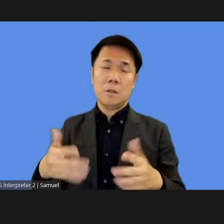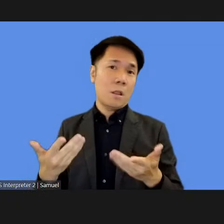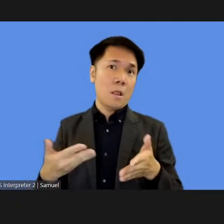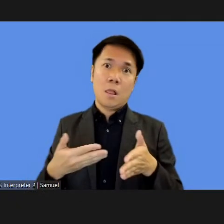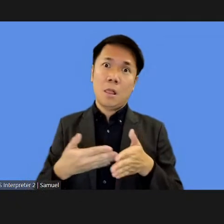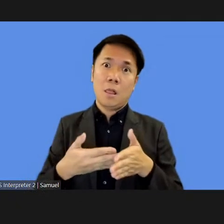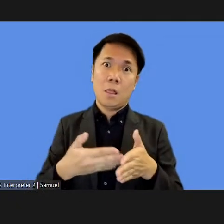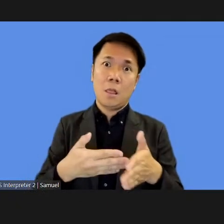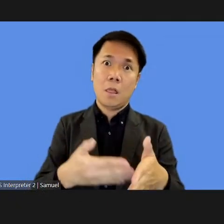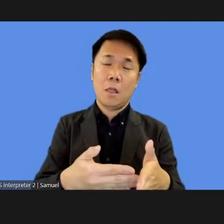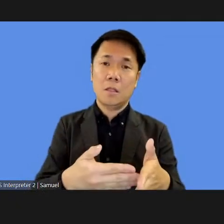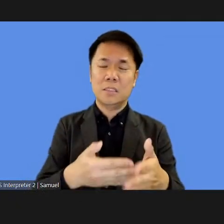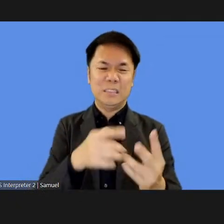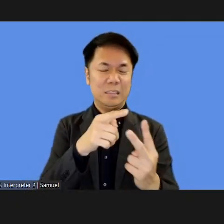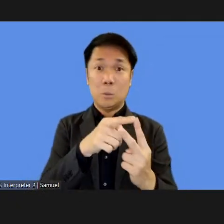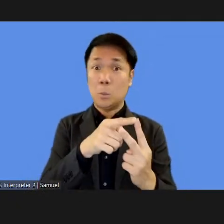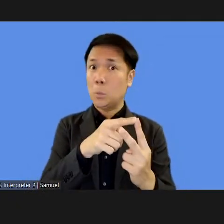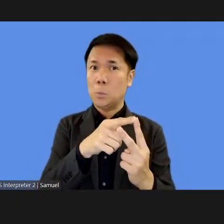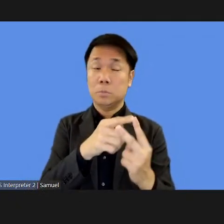these obligations